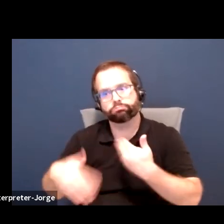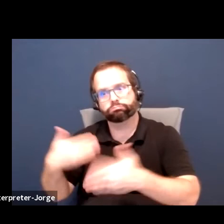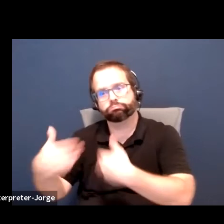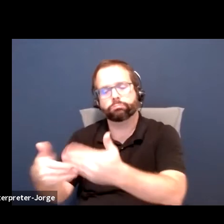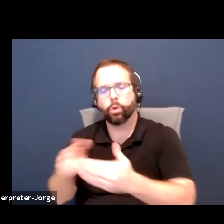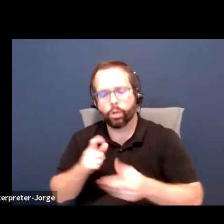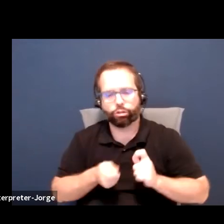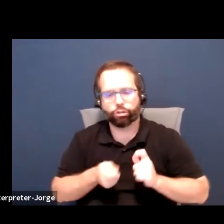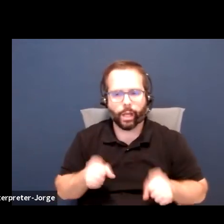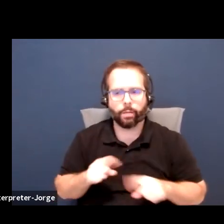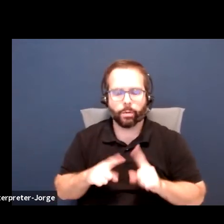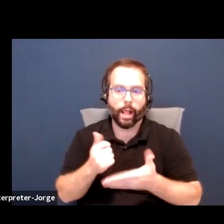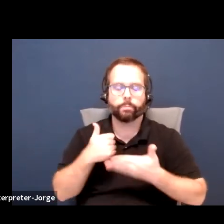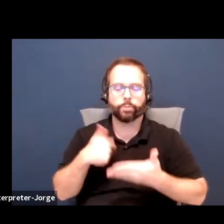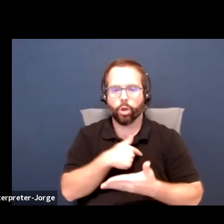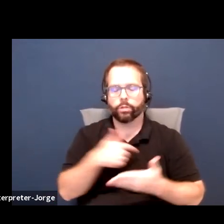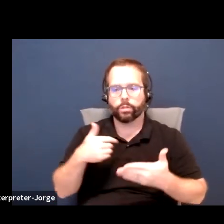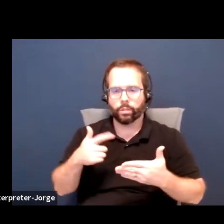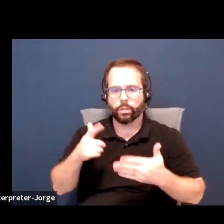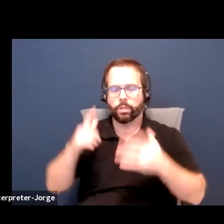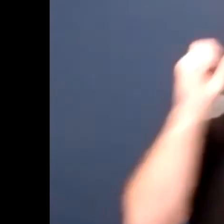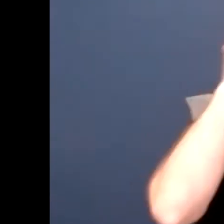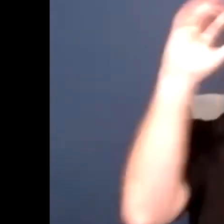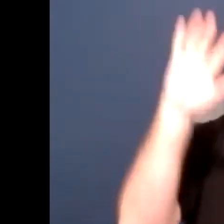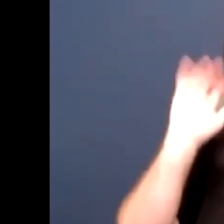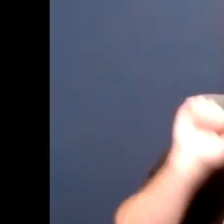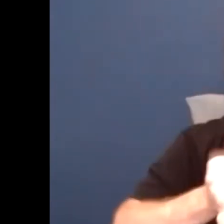for how we're going to implement the program.